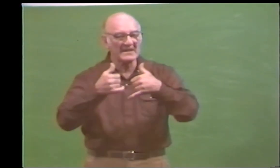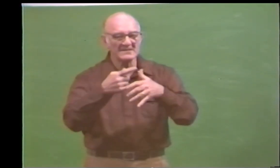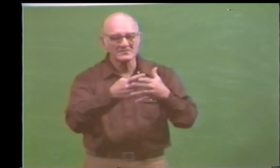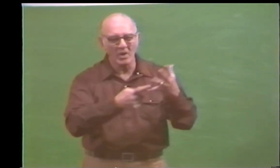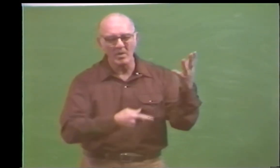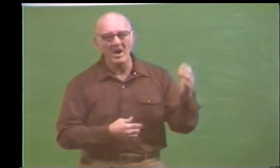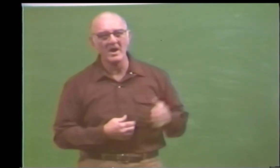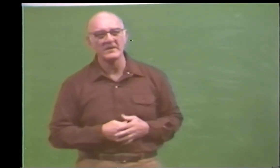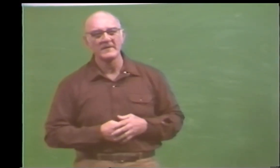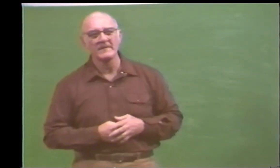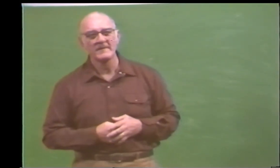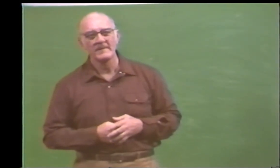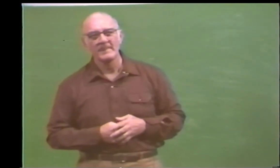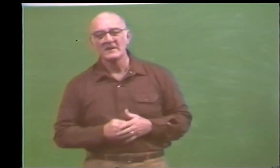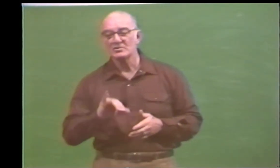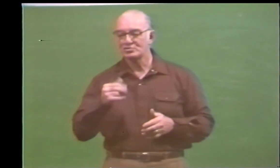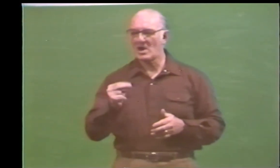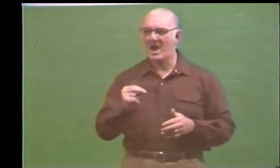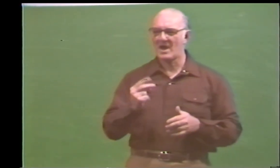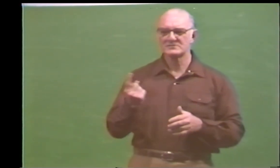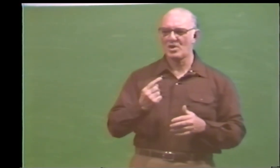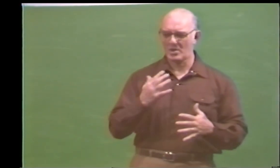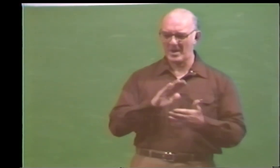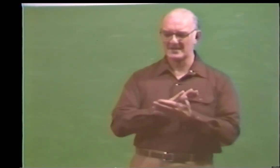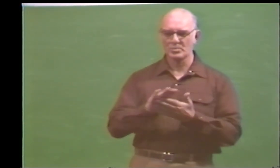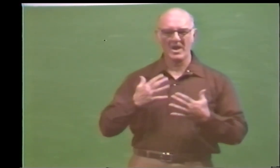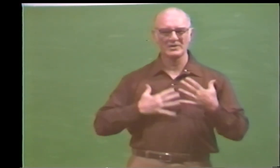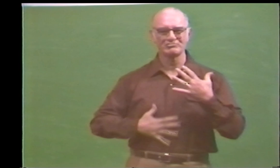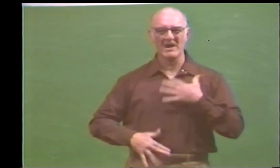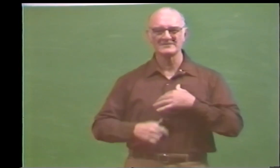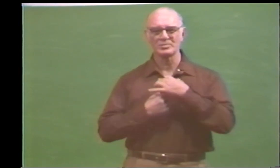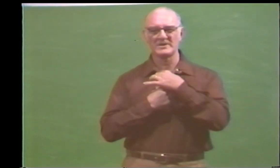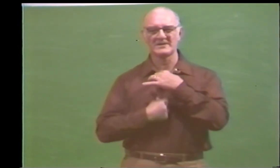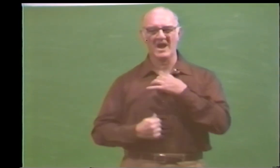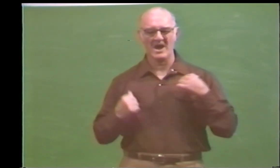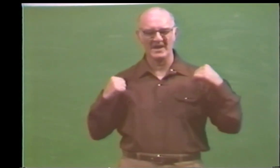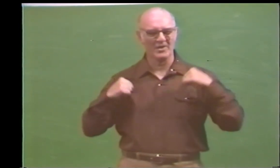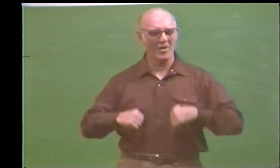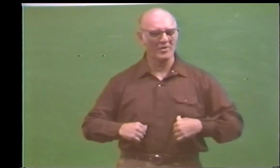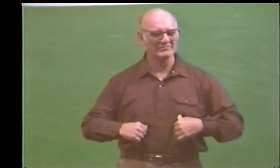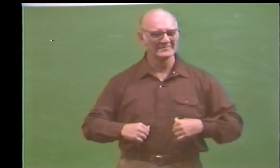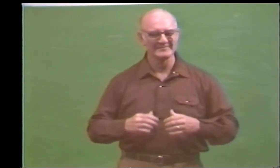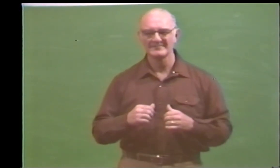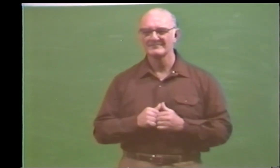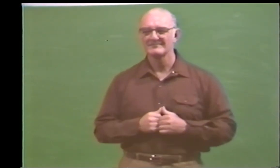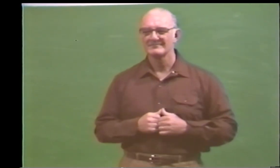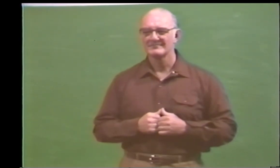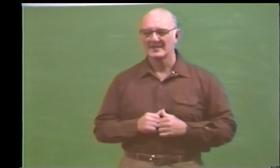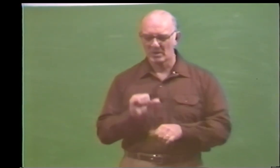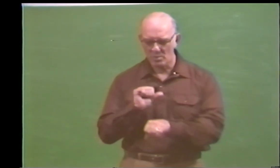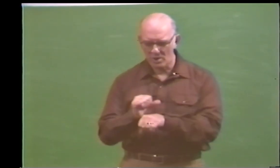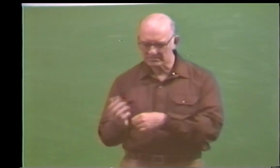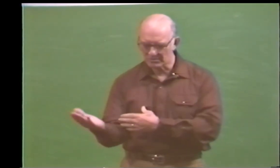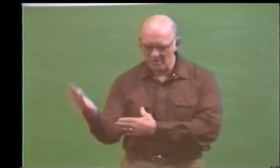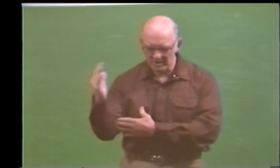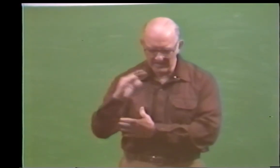trophies, so on. Son is always well dressed with a tie coat. He works all day